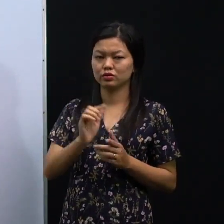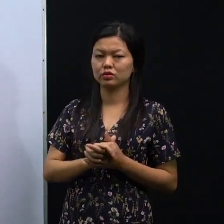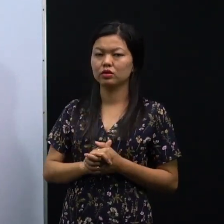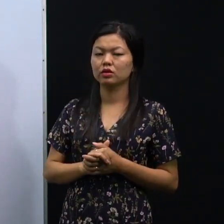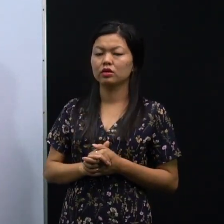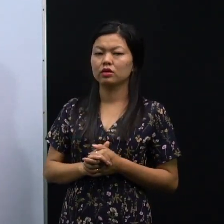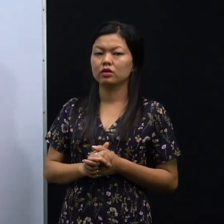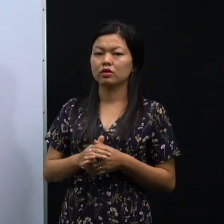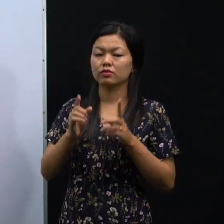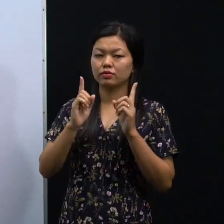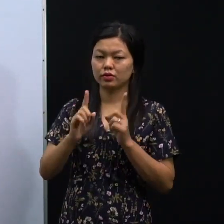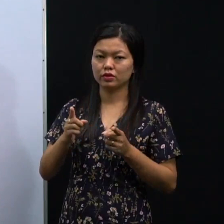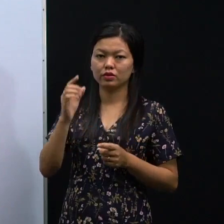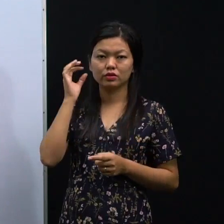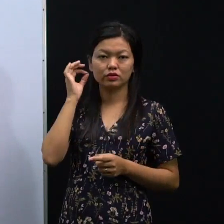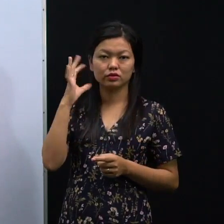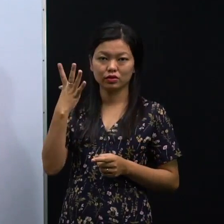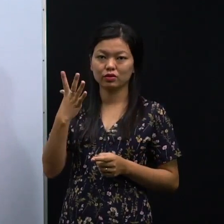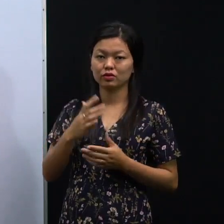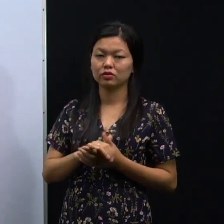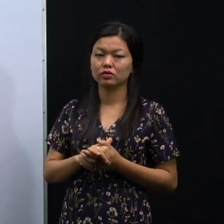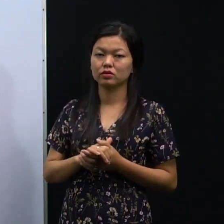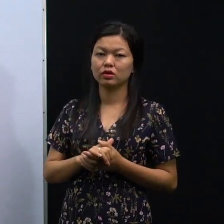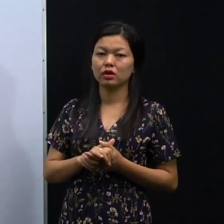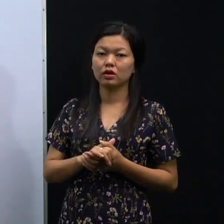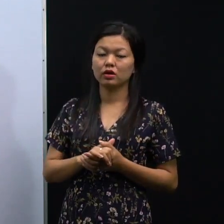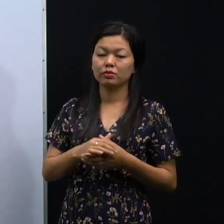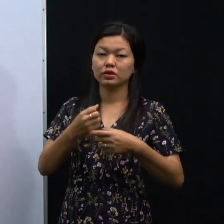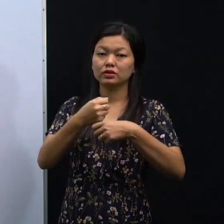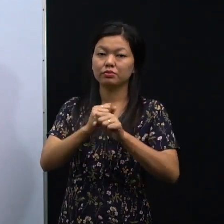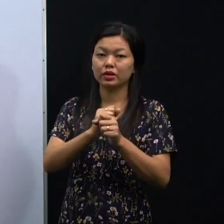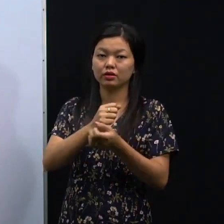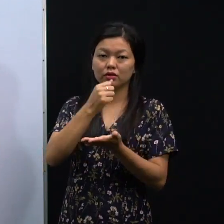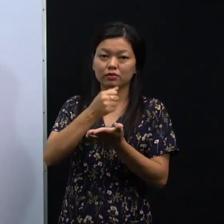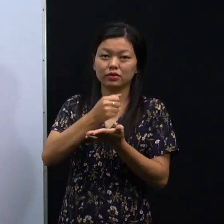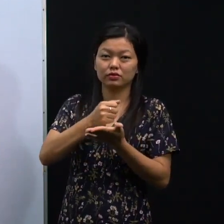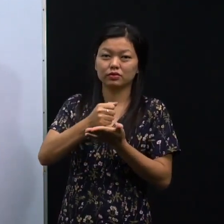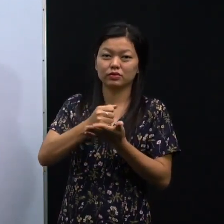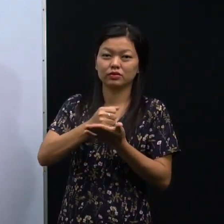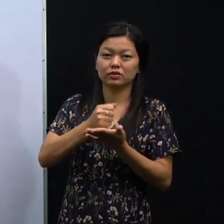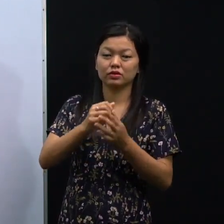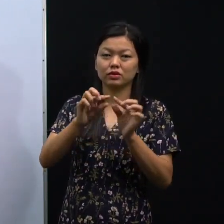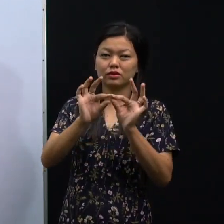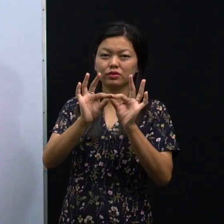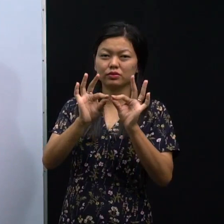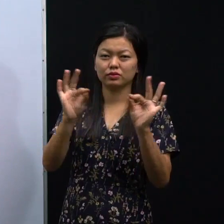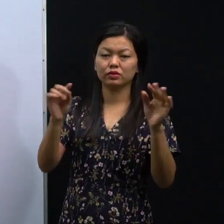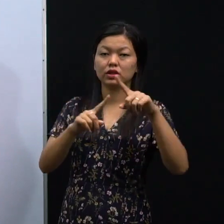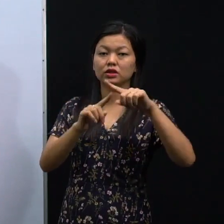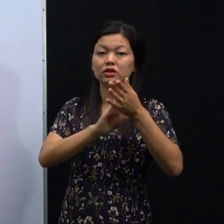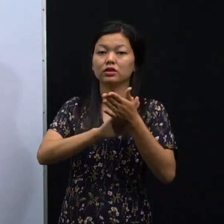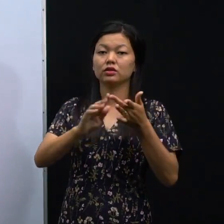right? Gold can be beaten into a thin sheets, right? So he took a thin gold